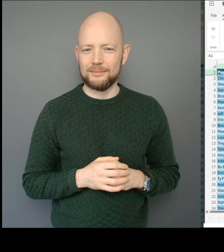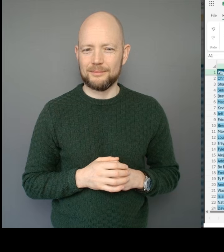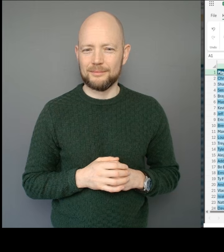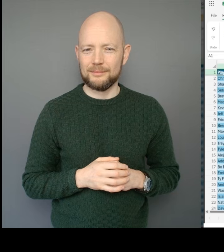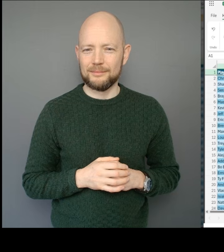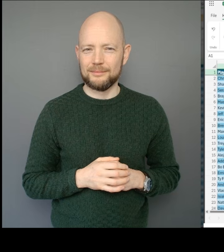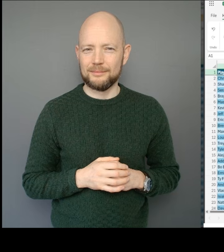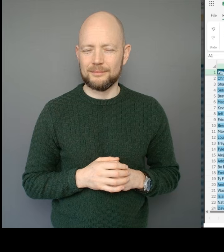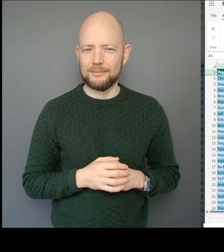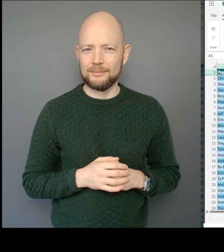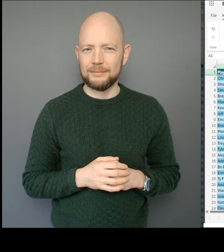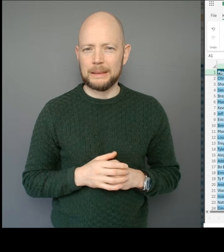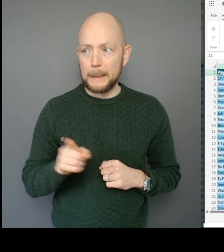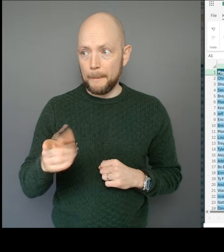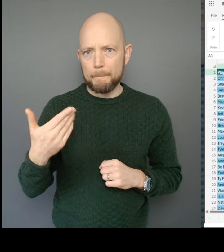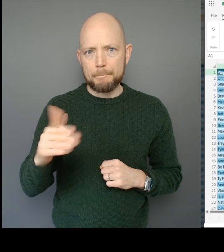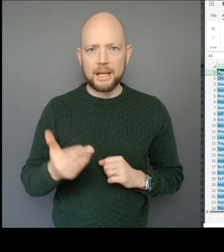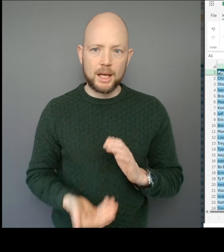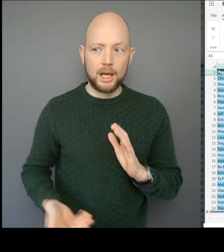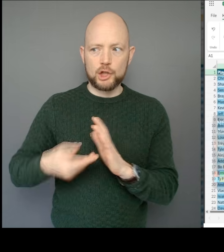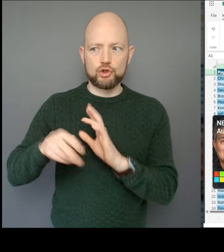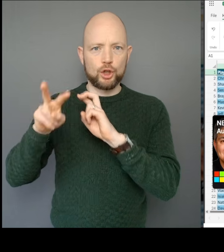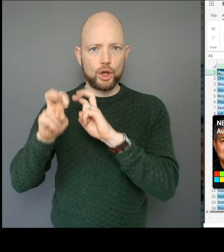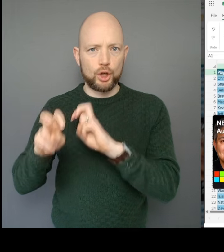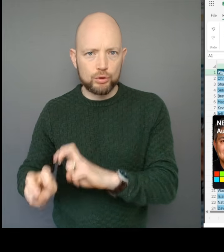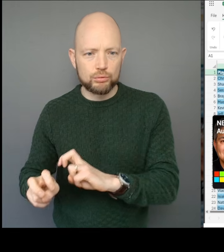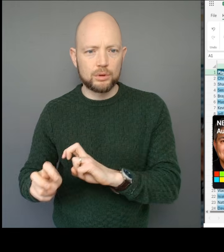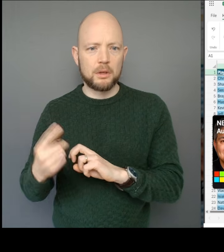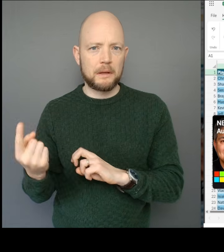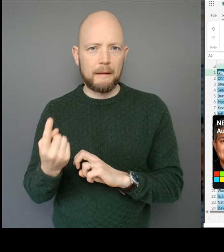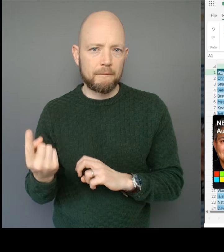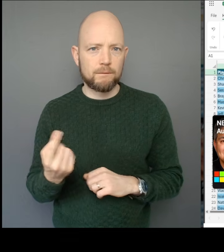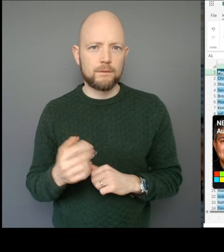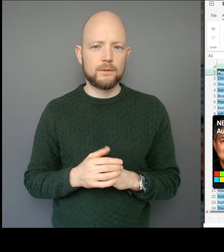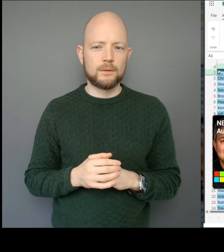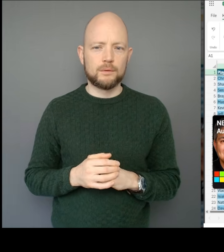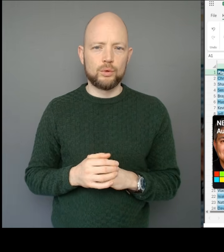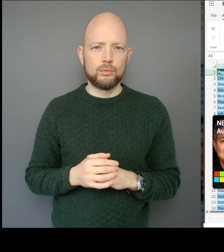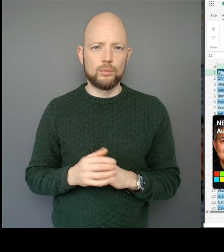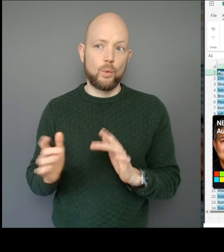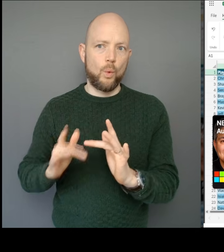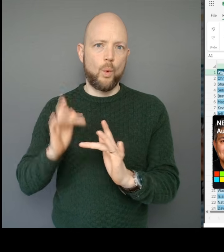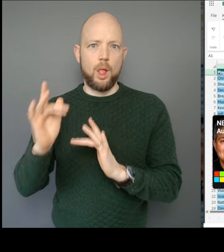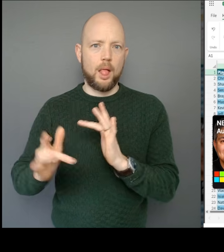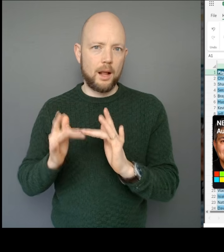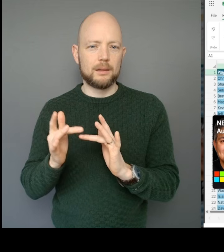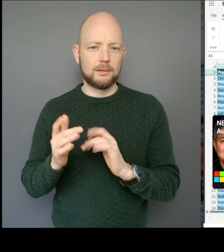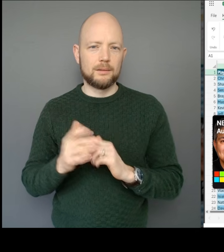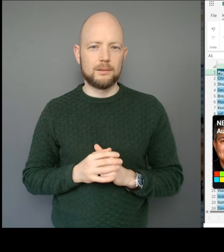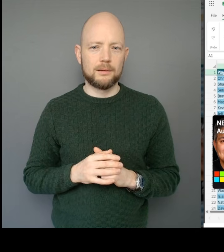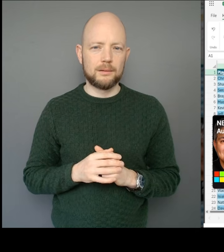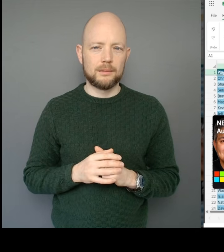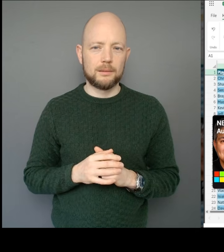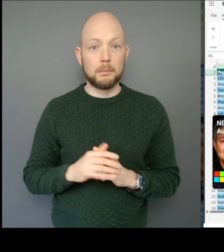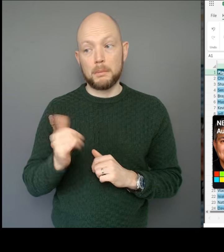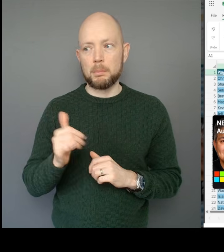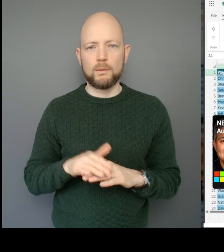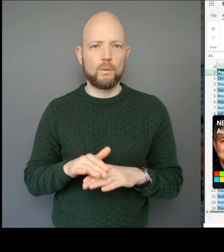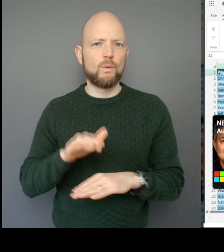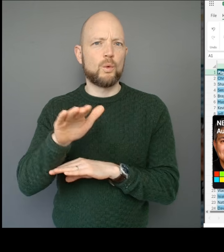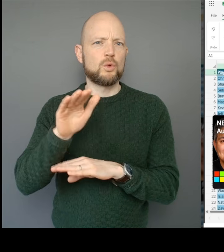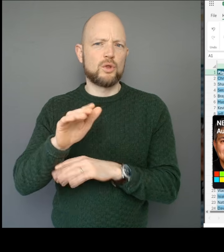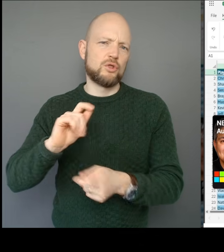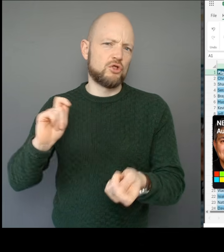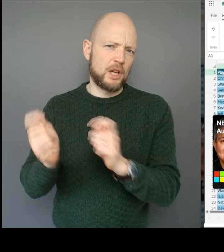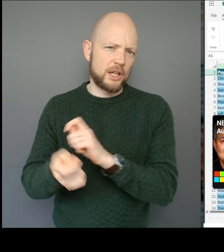that we created using Researcher. And that might just be a function of where this frontier agent is today, hence why it didn't